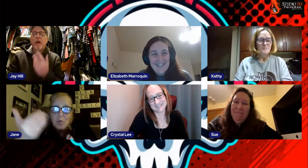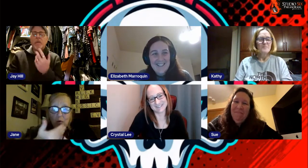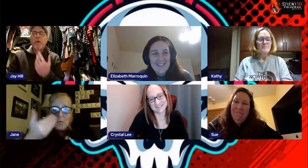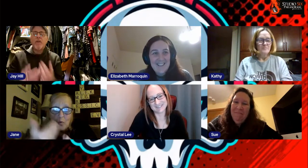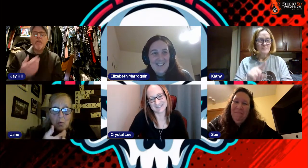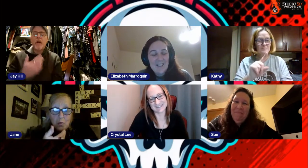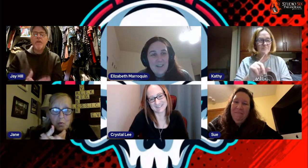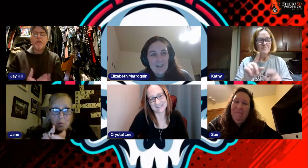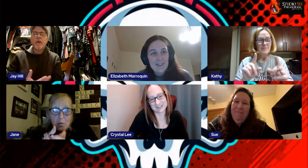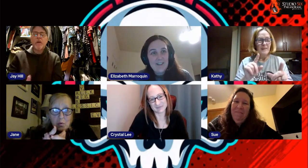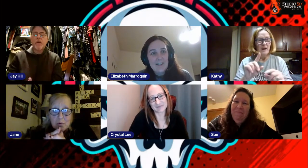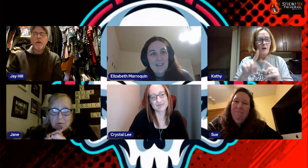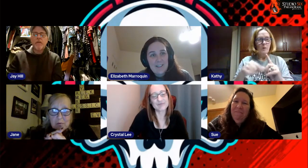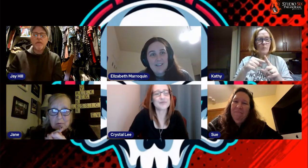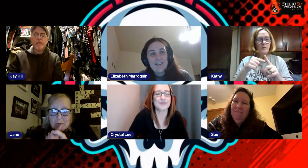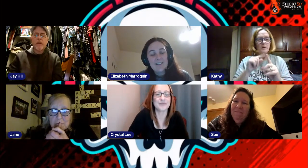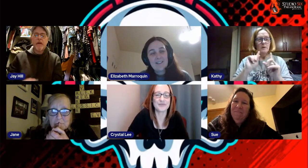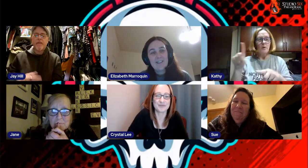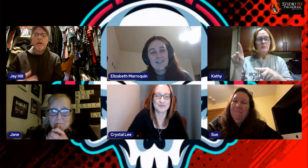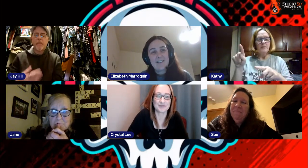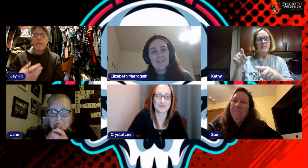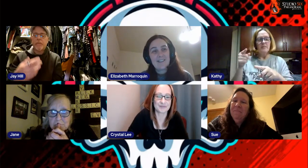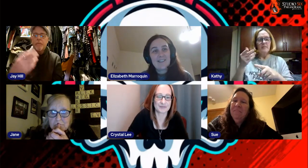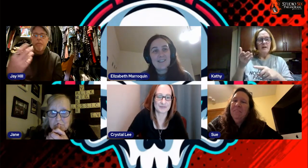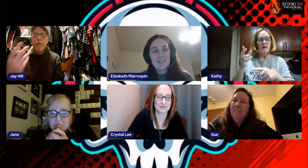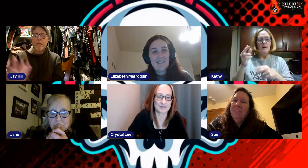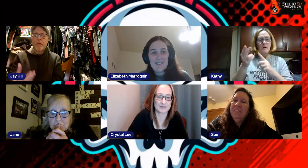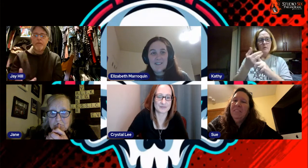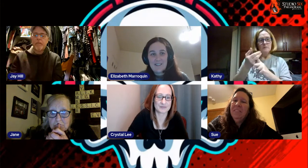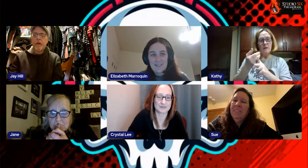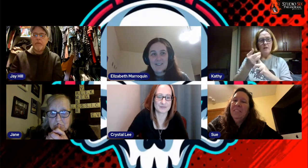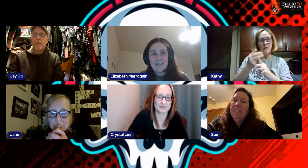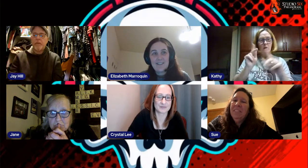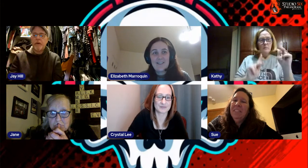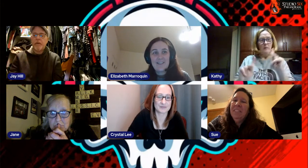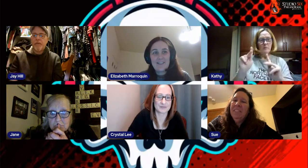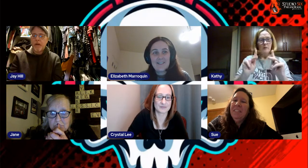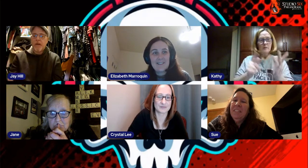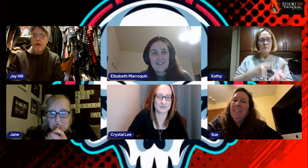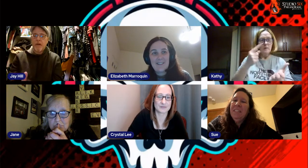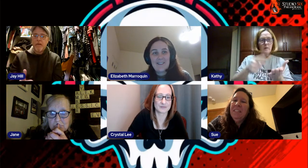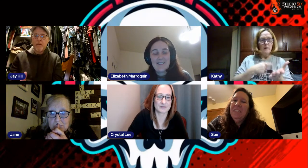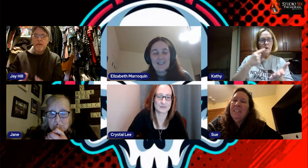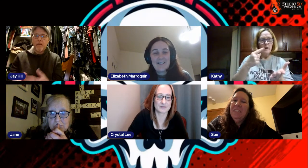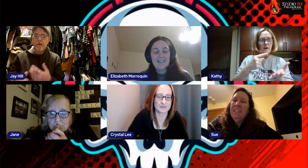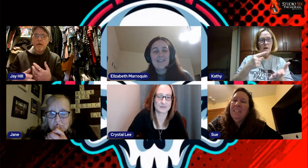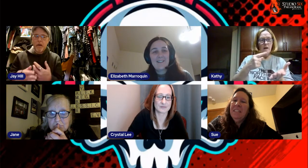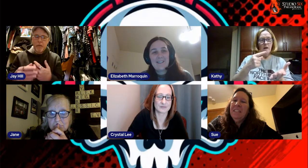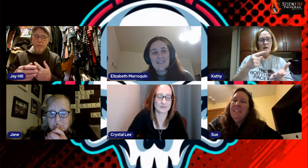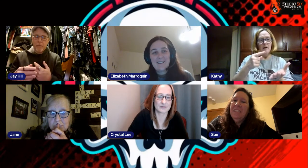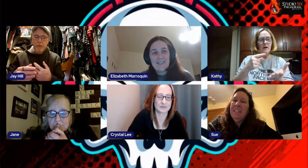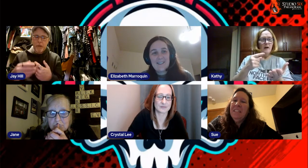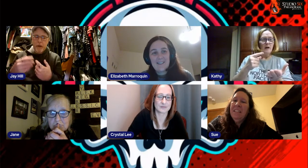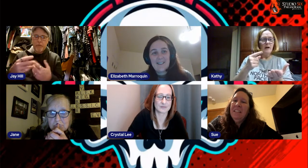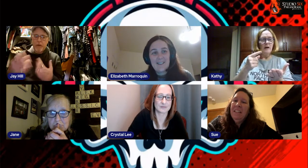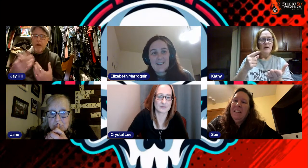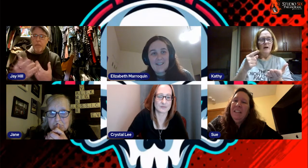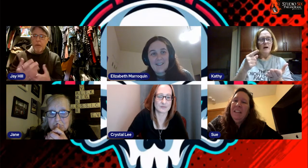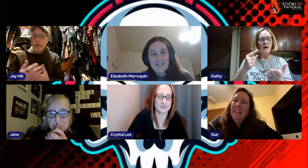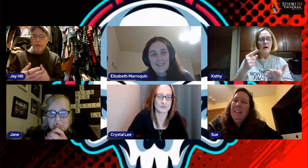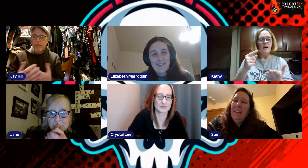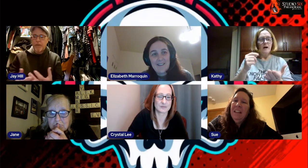Also, when you guys go to this, and I tell people this sometimes because of the fact that I